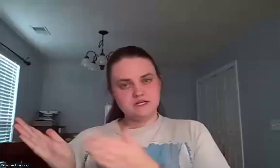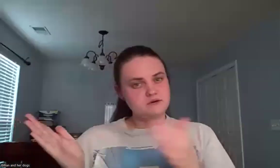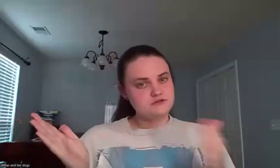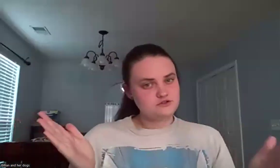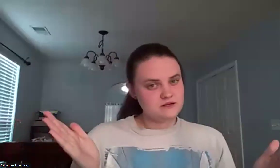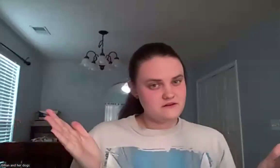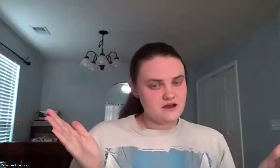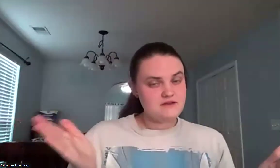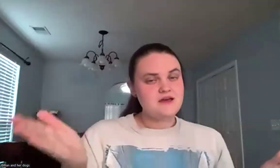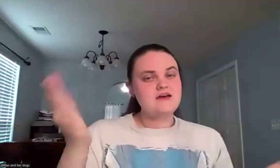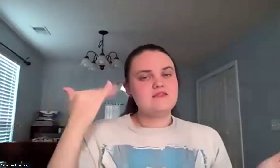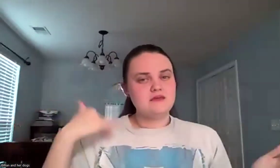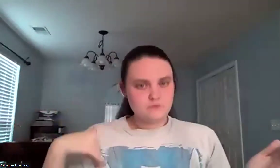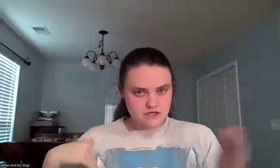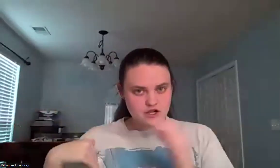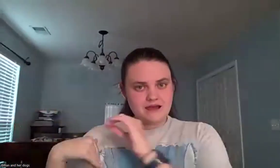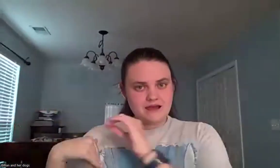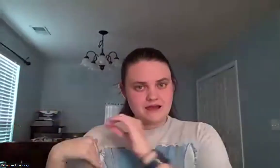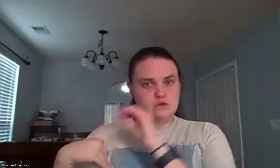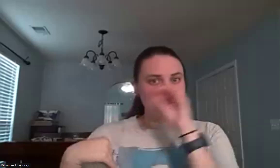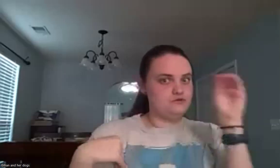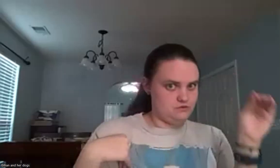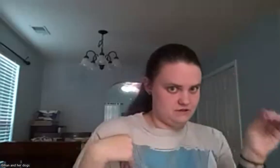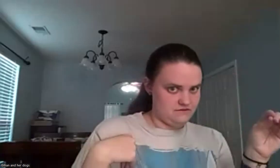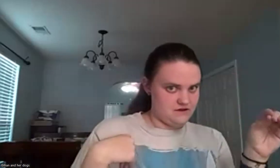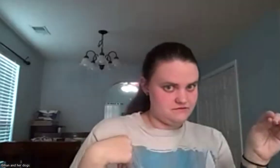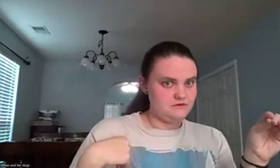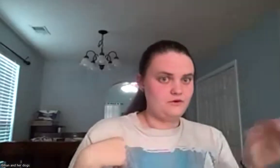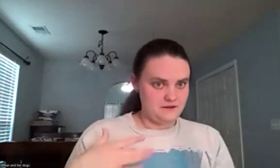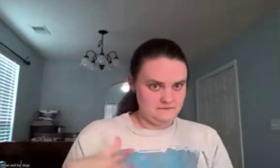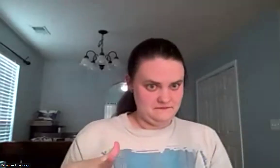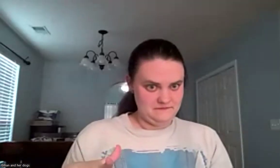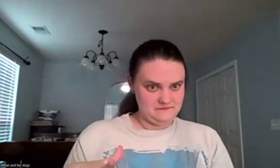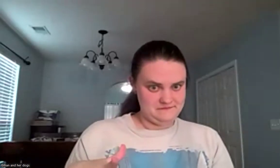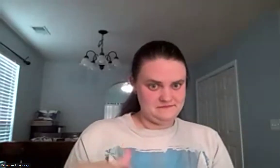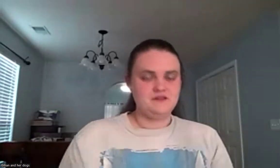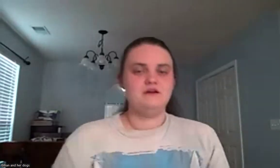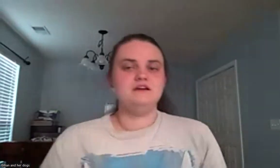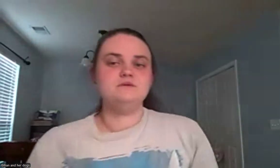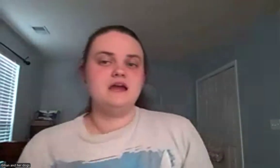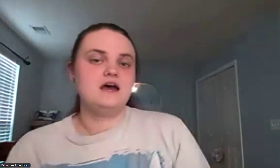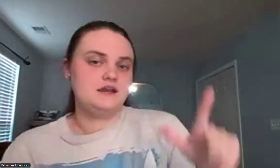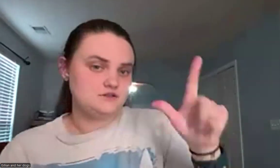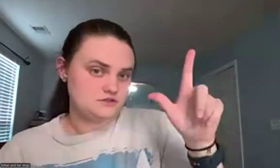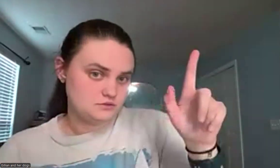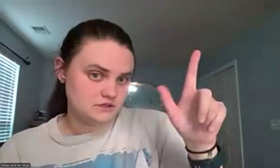21 through 25. Then we're going to go back 0 through 25. Okay? All right, so we had